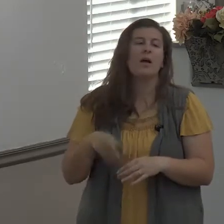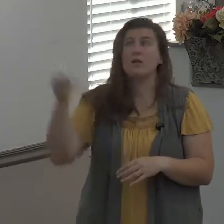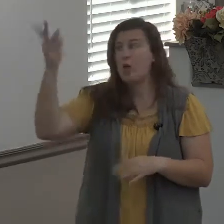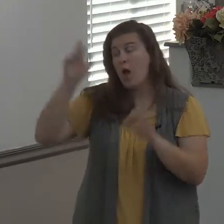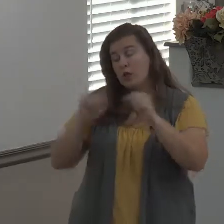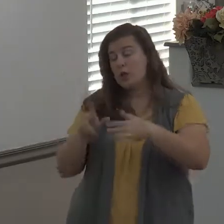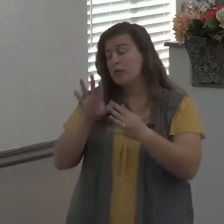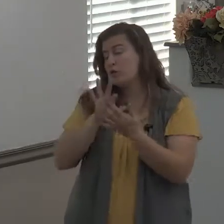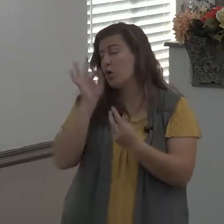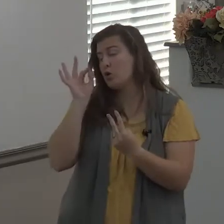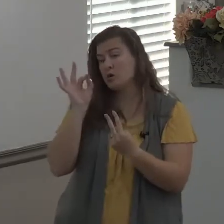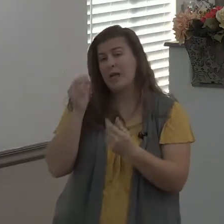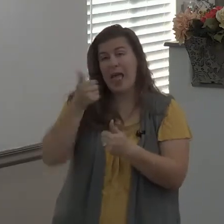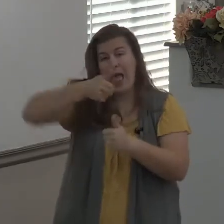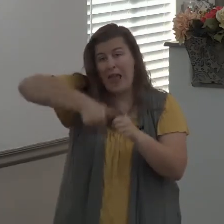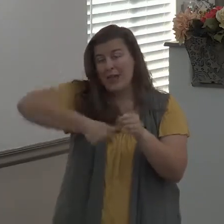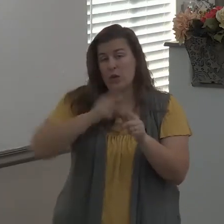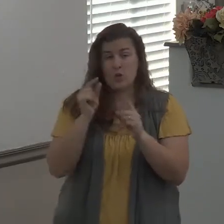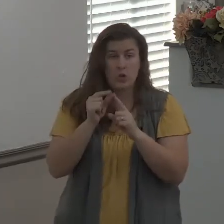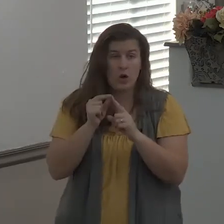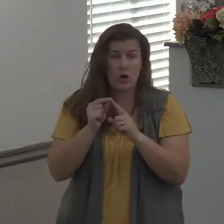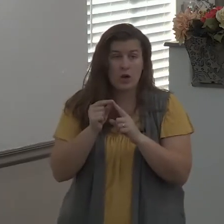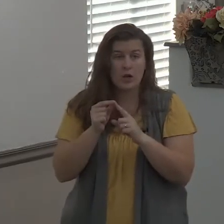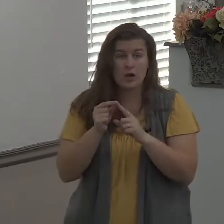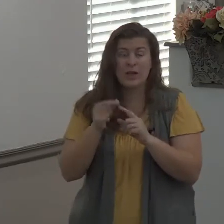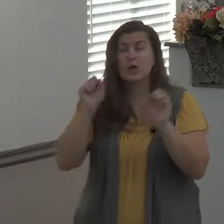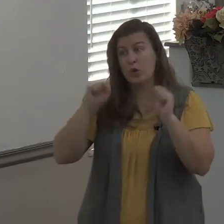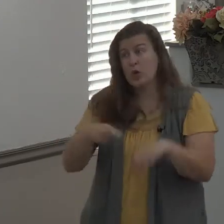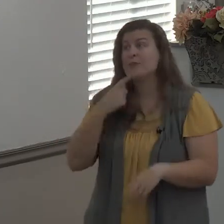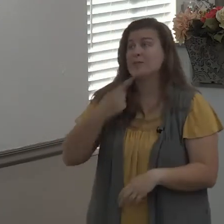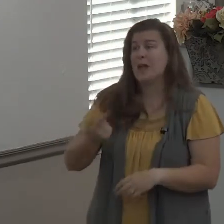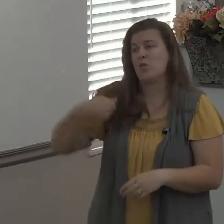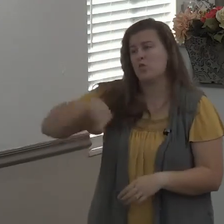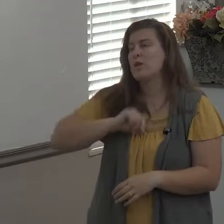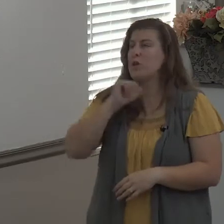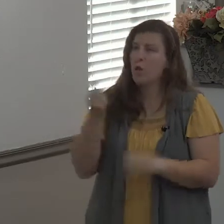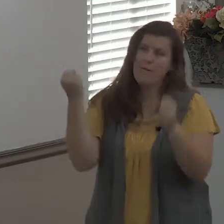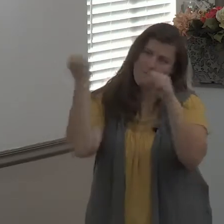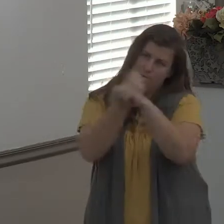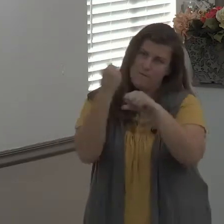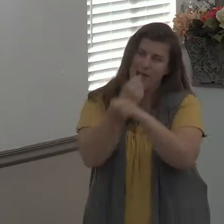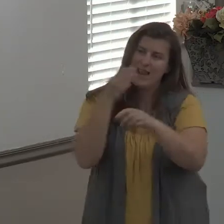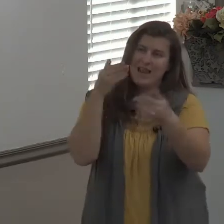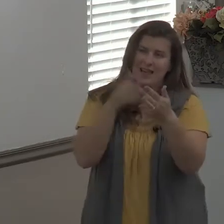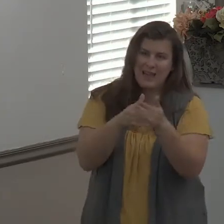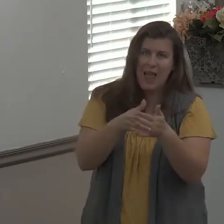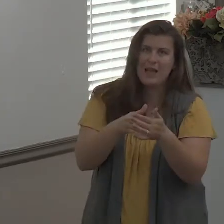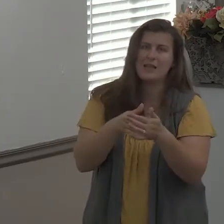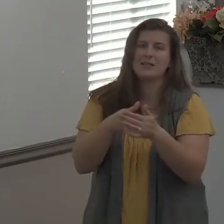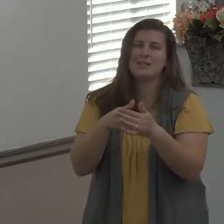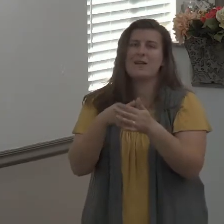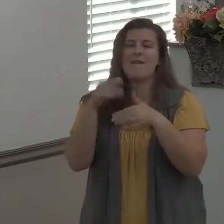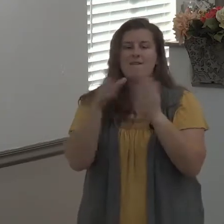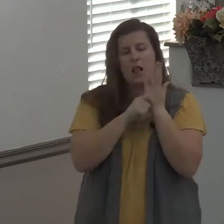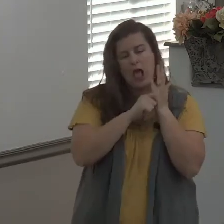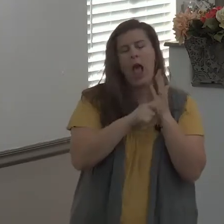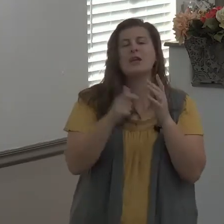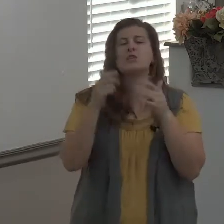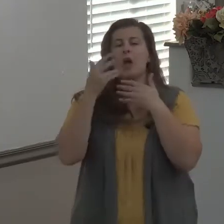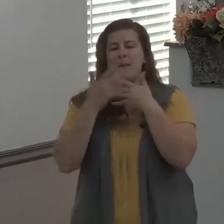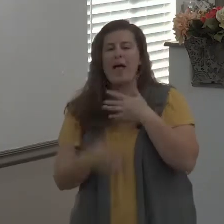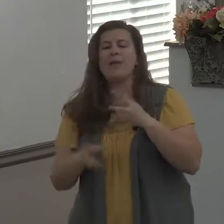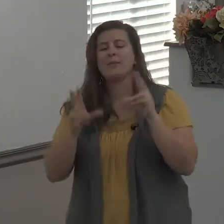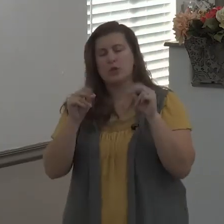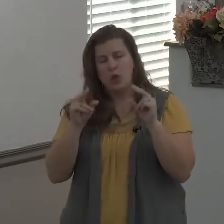There's no errors. God could have chose any word to put in this verse. He could have said, for we battle not against flesh and blood.